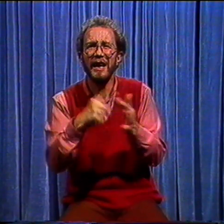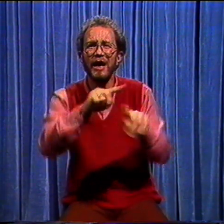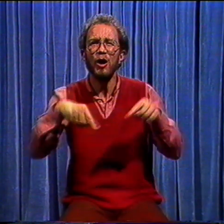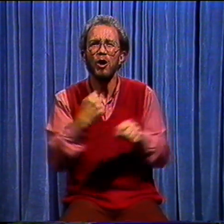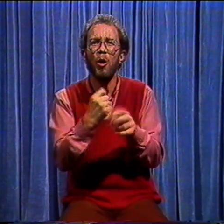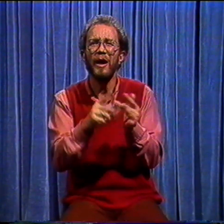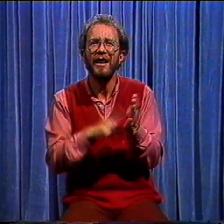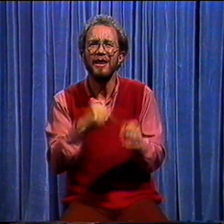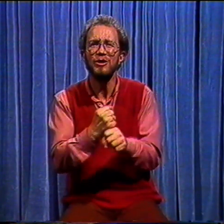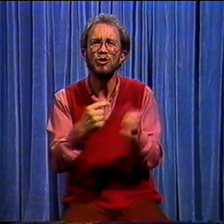What are we going to?